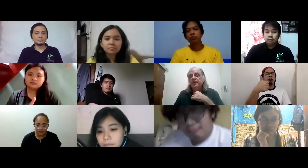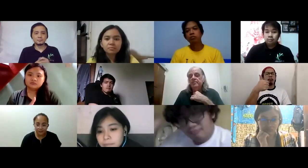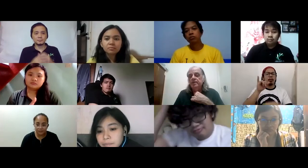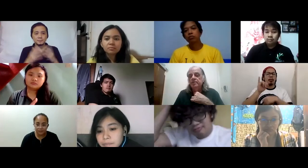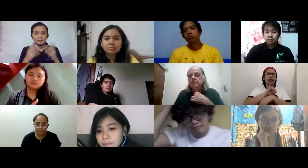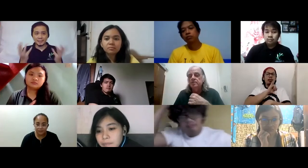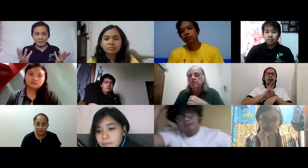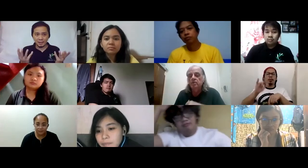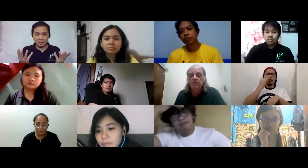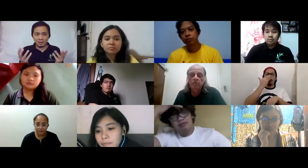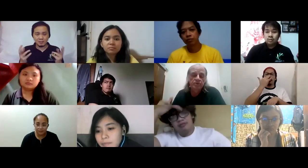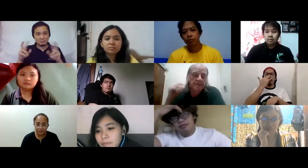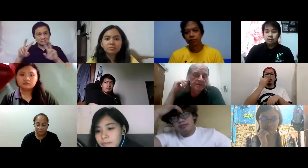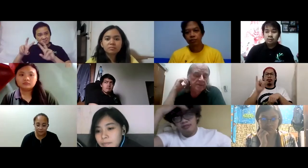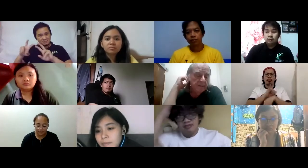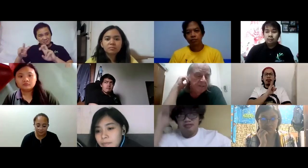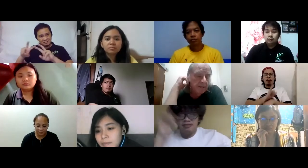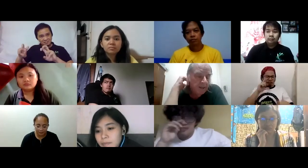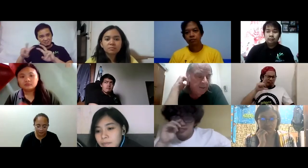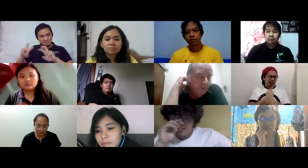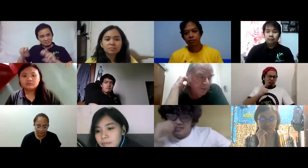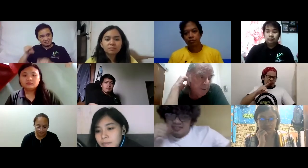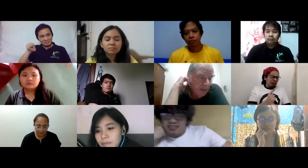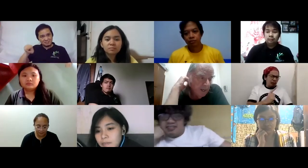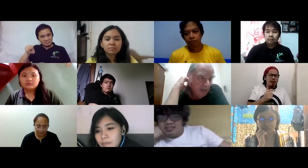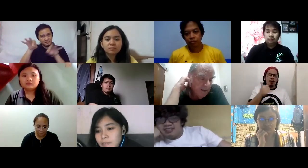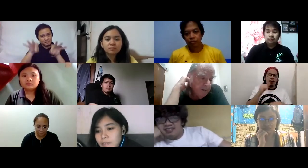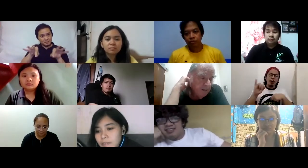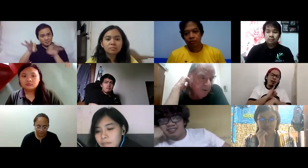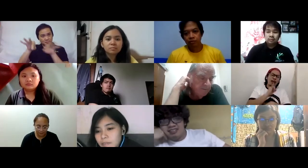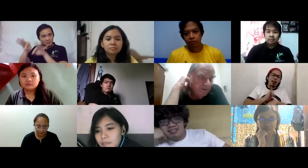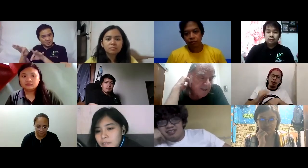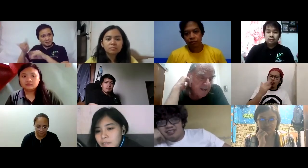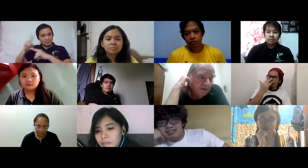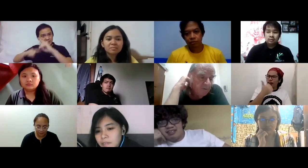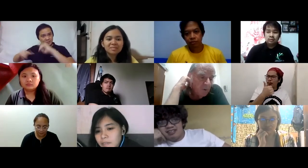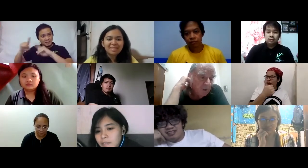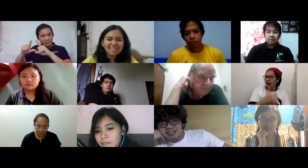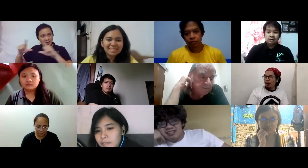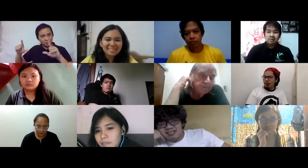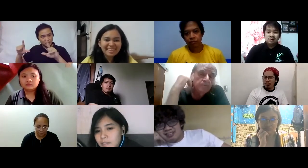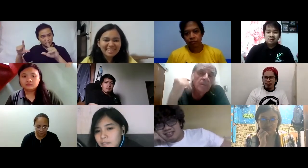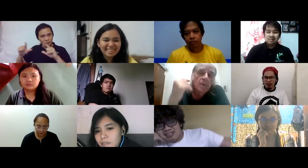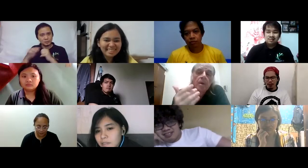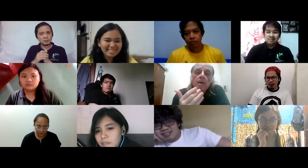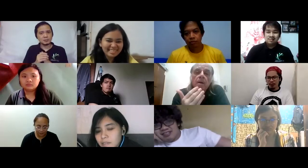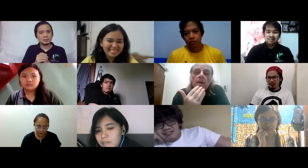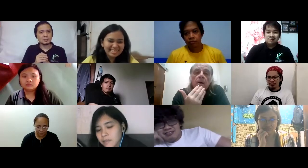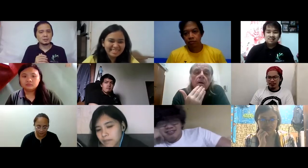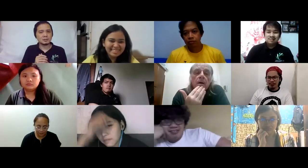at Vietnamese Ho Chi Minh City Sign Language, then you have a sign for